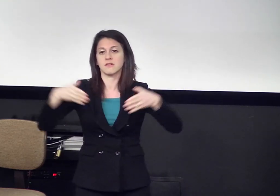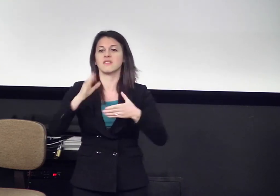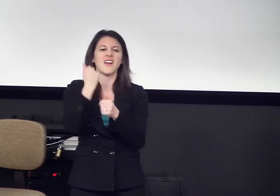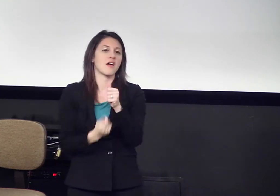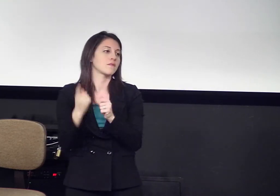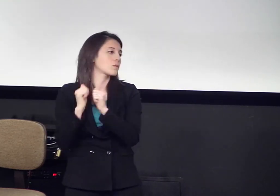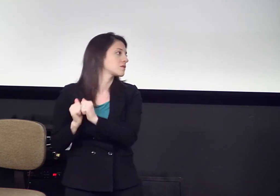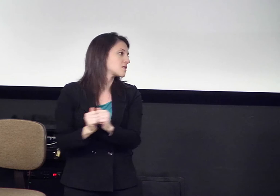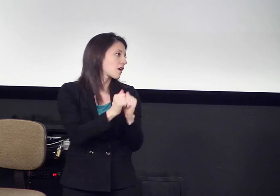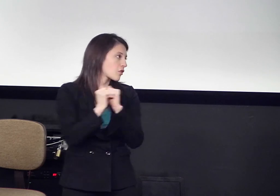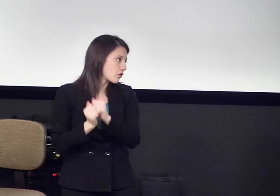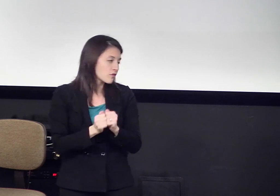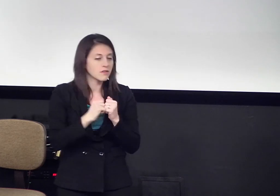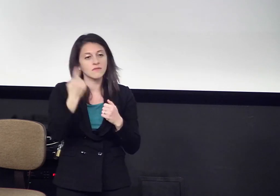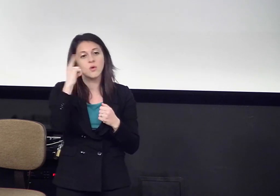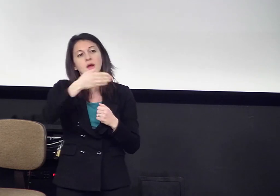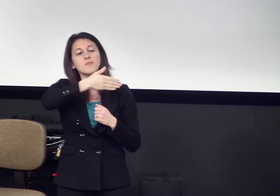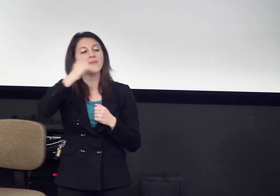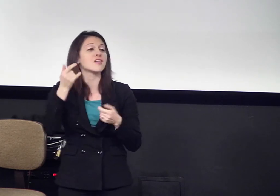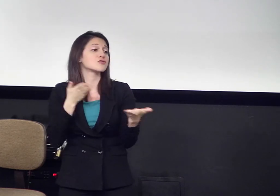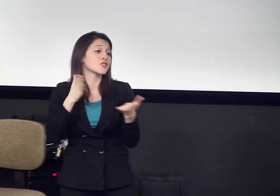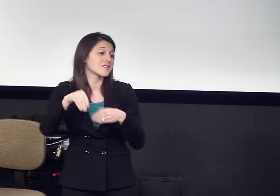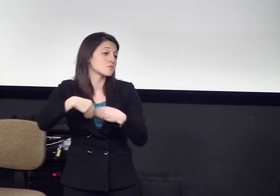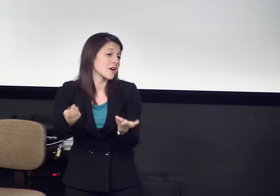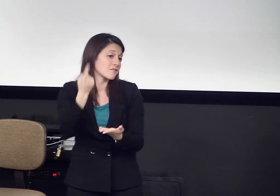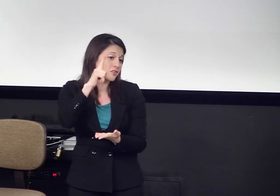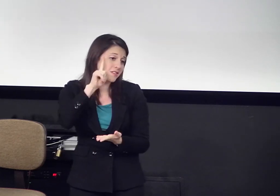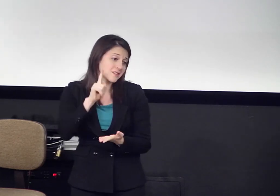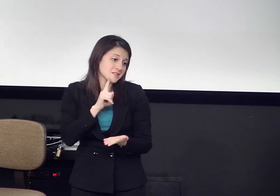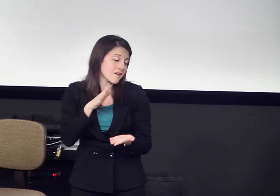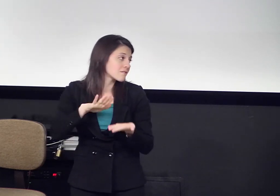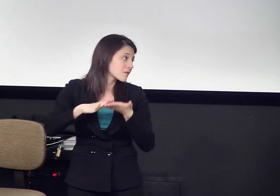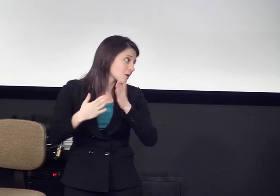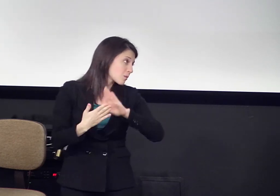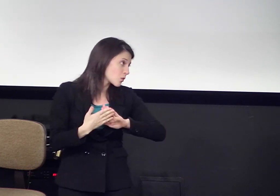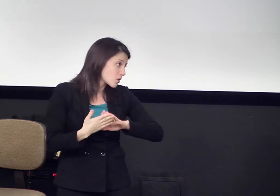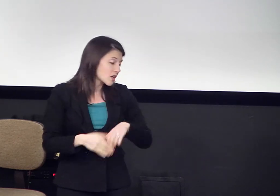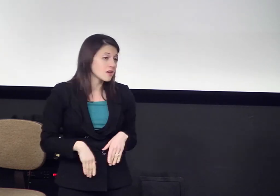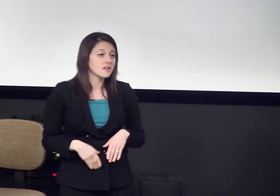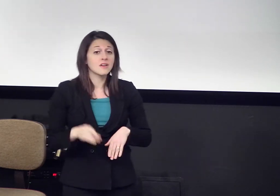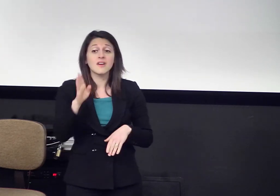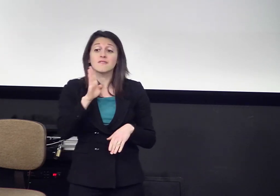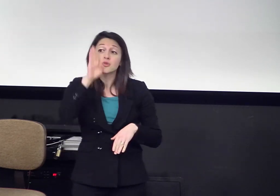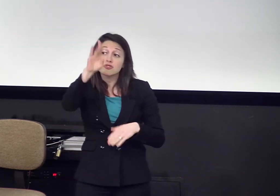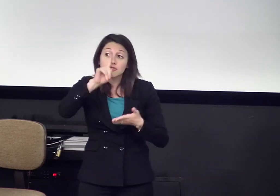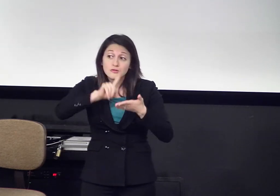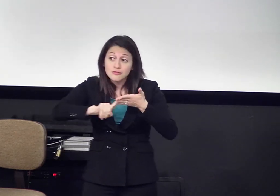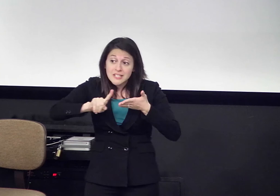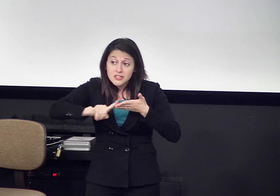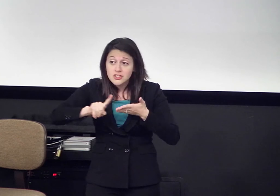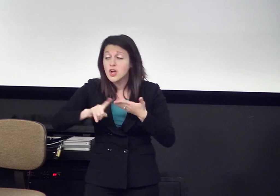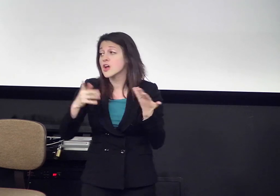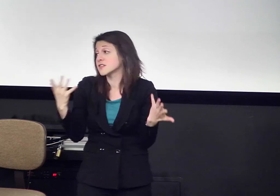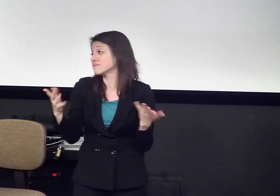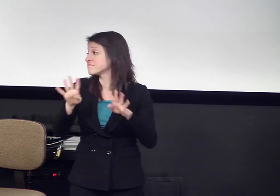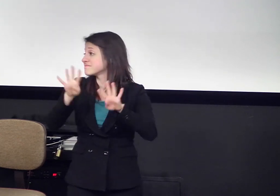VRS services in the future, for us to be able to work together and provide what's best to the deaf community. Looking at future